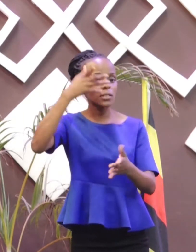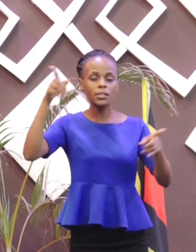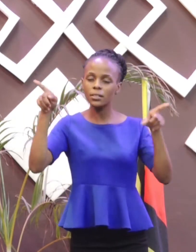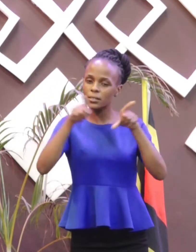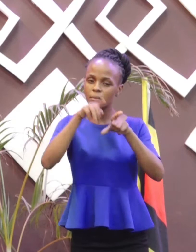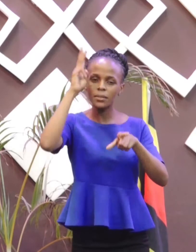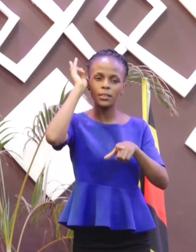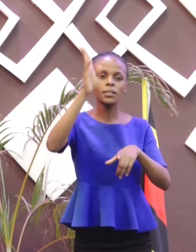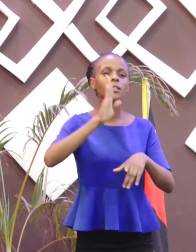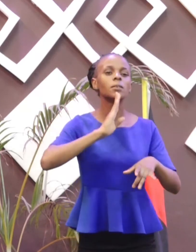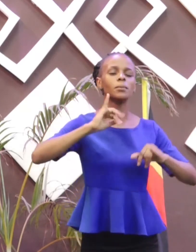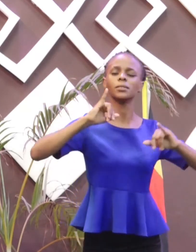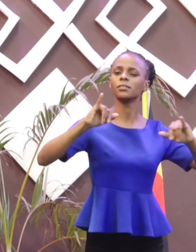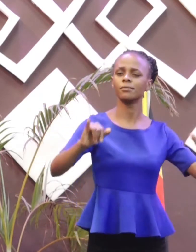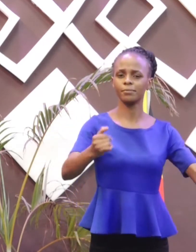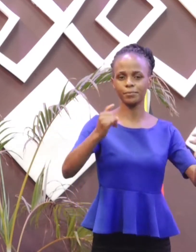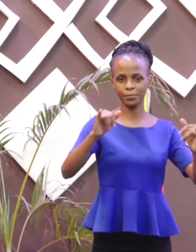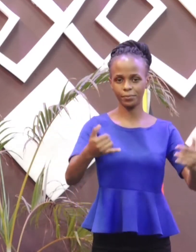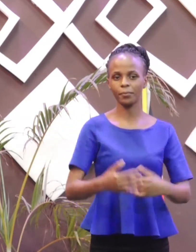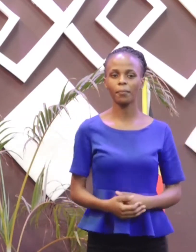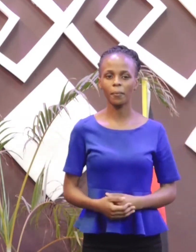tested. Kubanga kwa muwendo mungi.